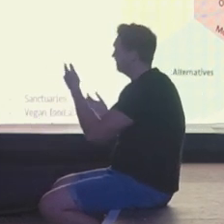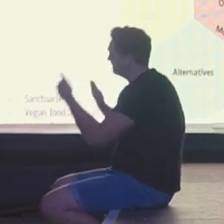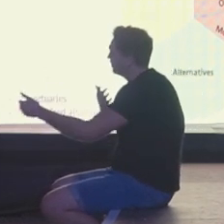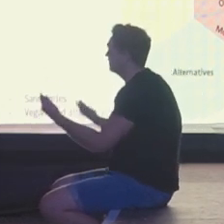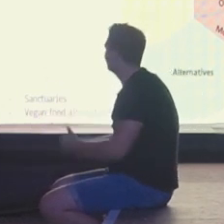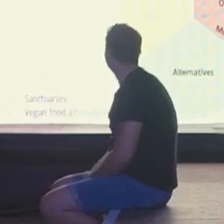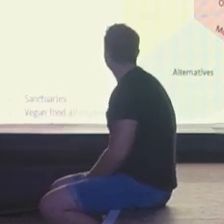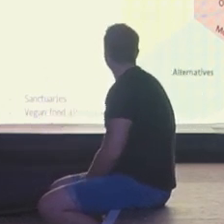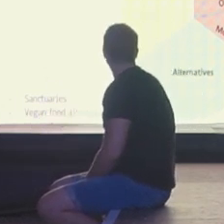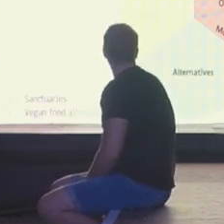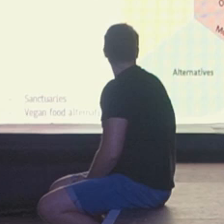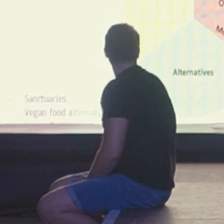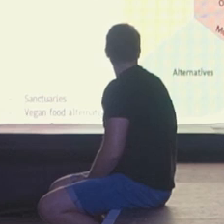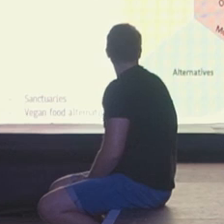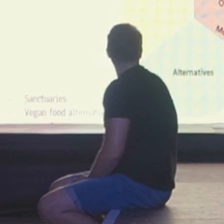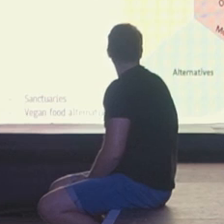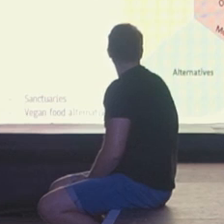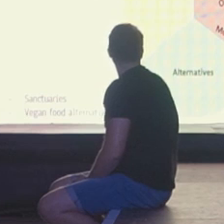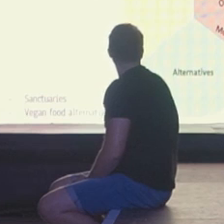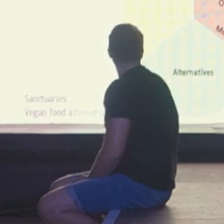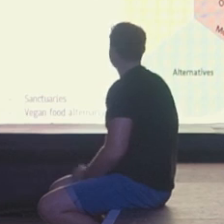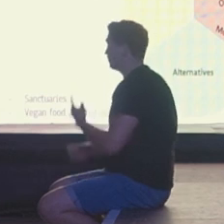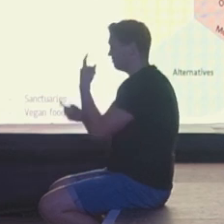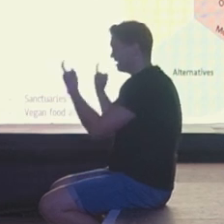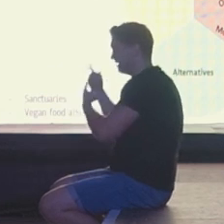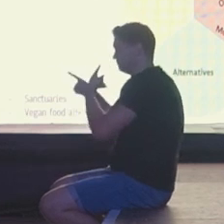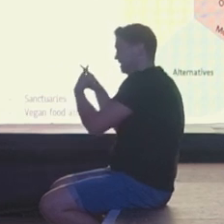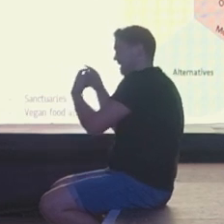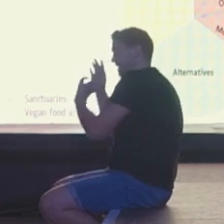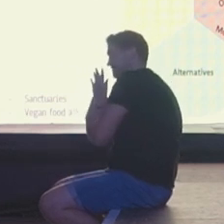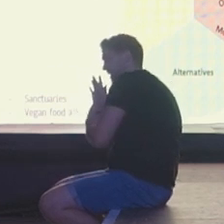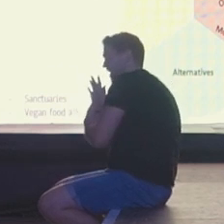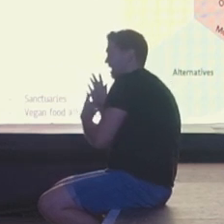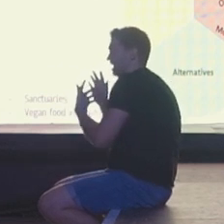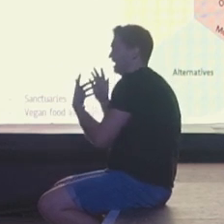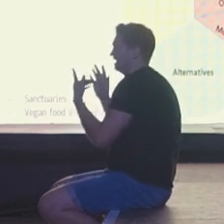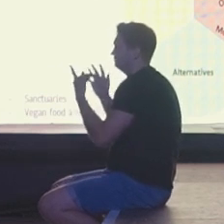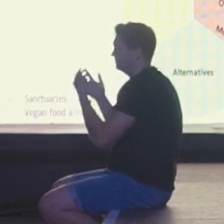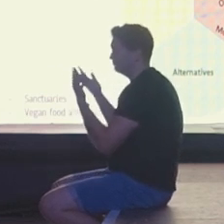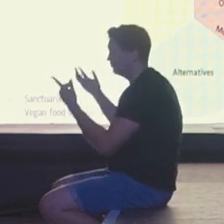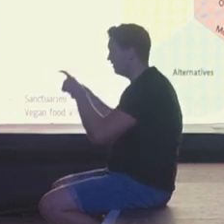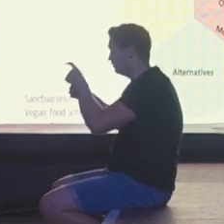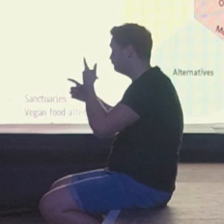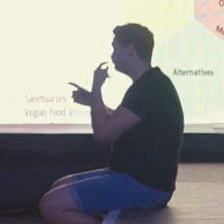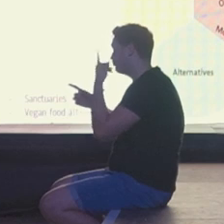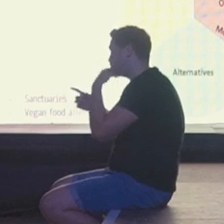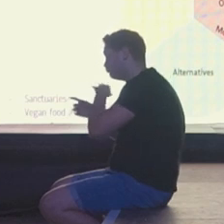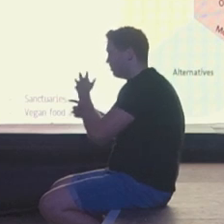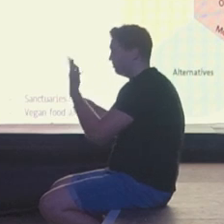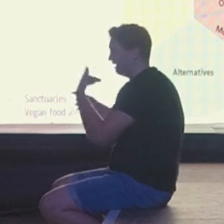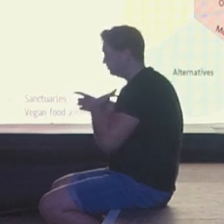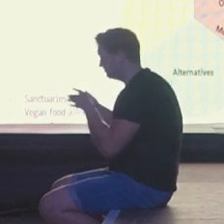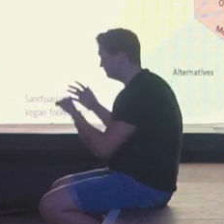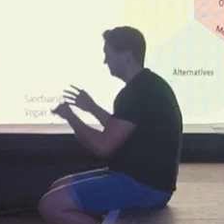now. If you look at people like, I guess XR is one, but Black Lives Matter, they're getting tens to hundreds of thousands of people on the streets when action's